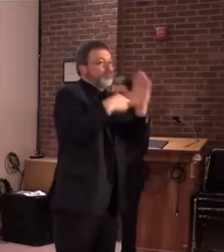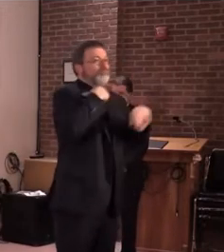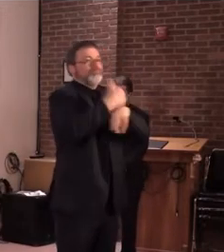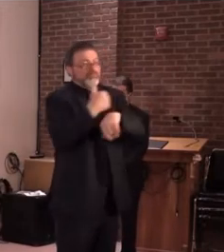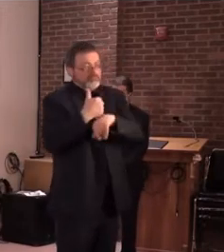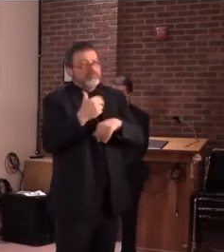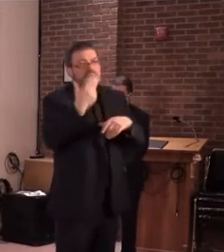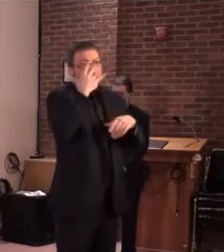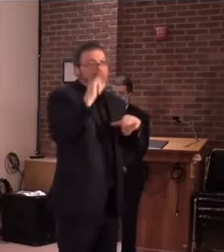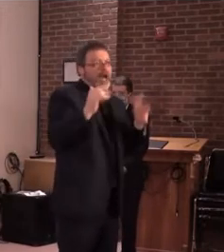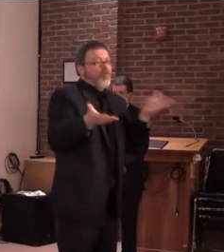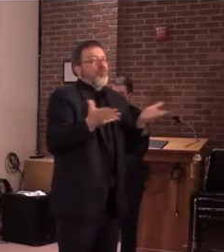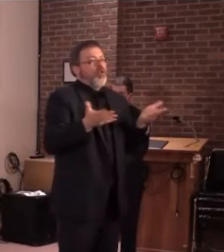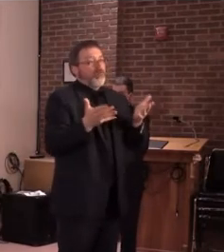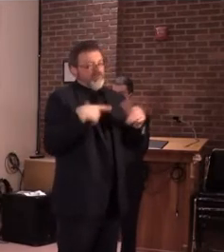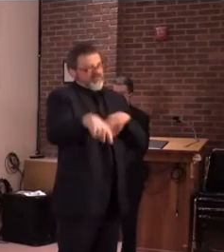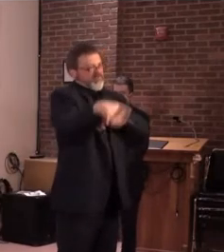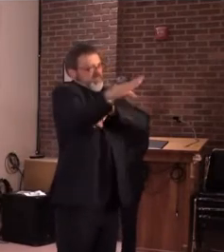Great. Thank you so much.